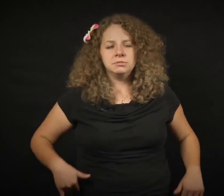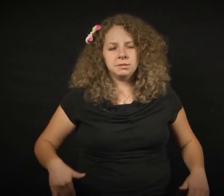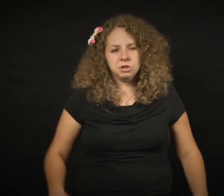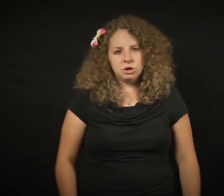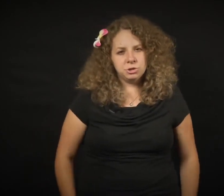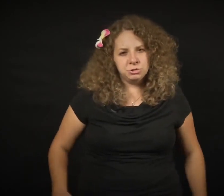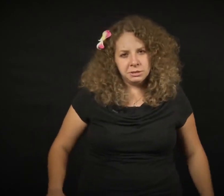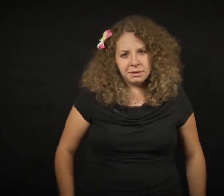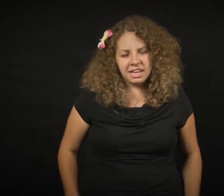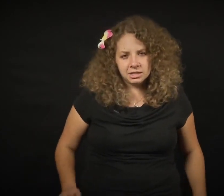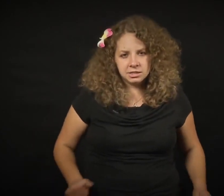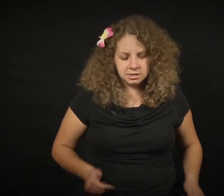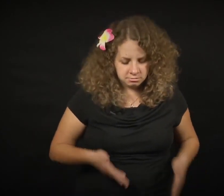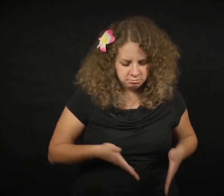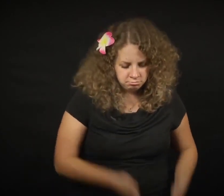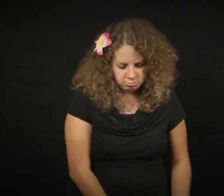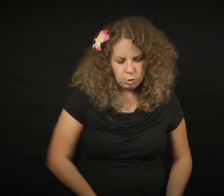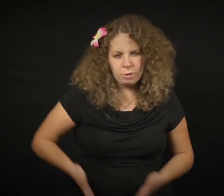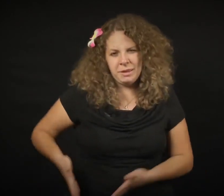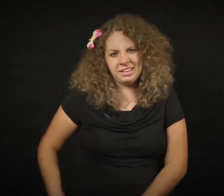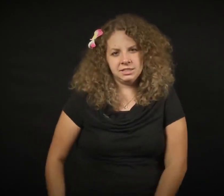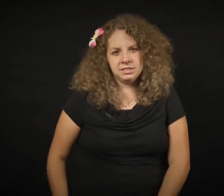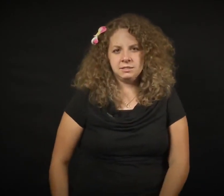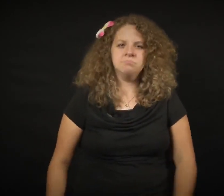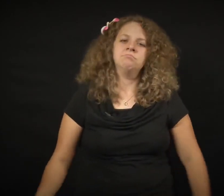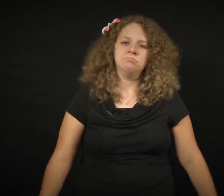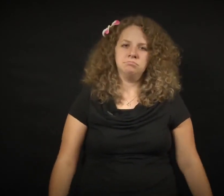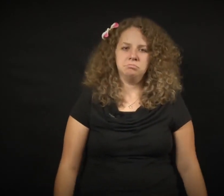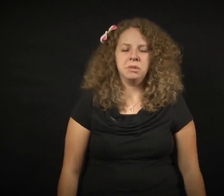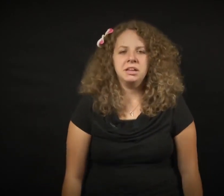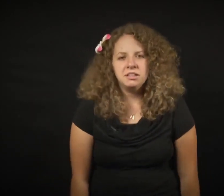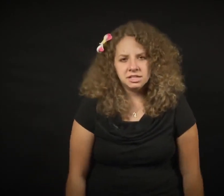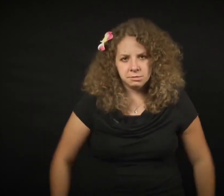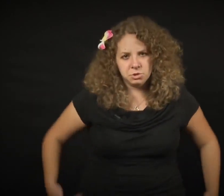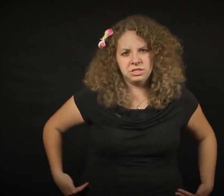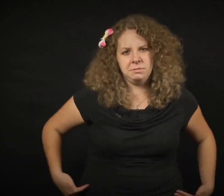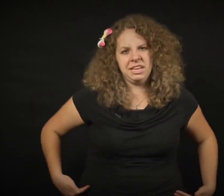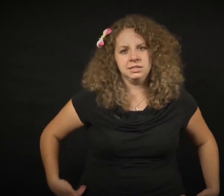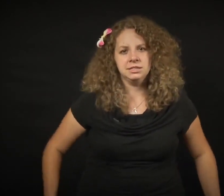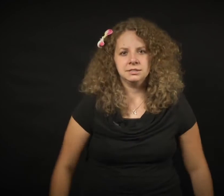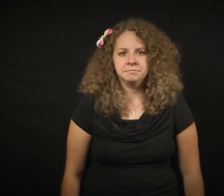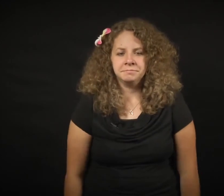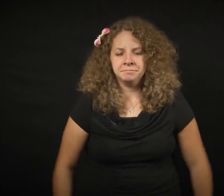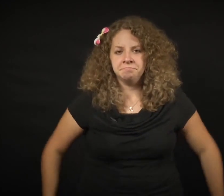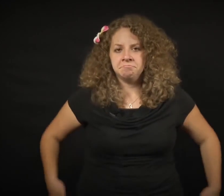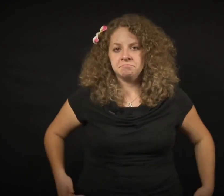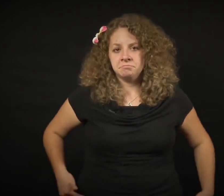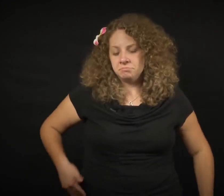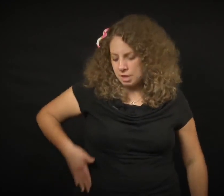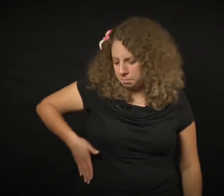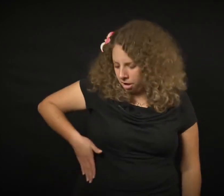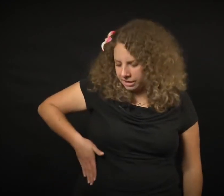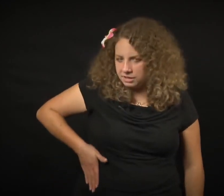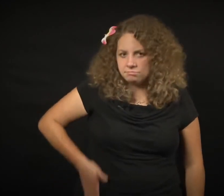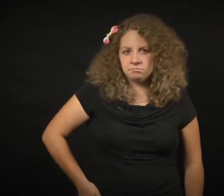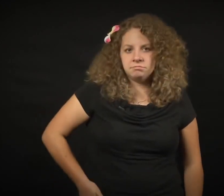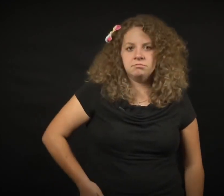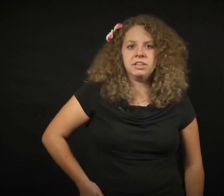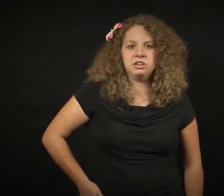Sometimes you'll also see pants or pants, but a lot of times you'll see pants. A pocket, like you're